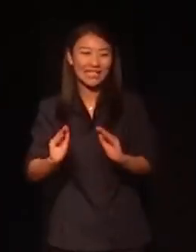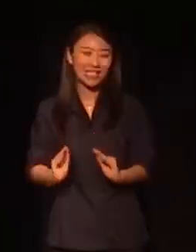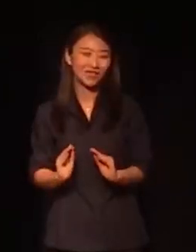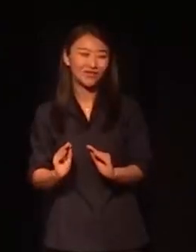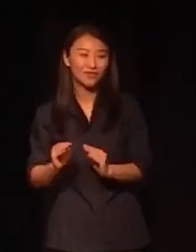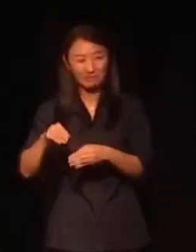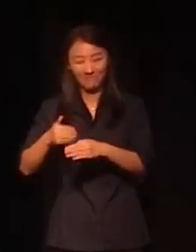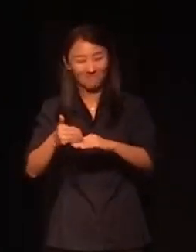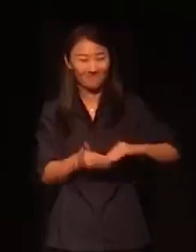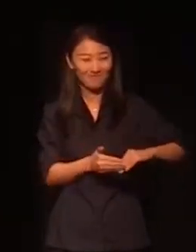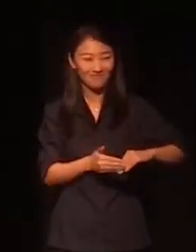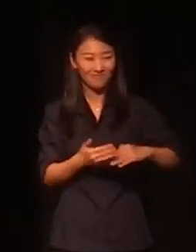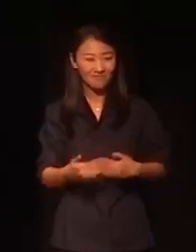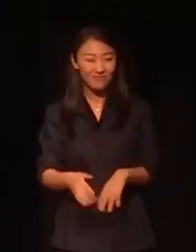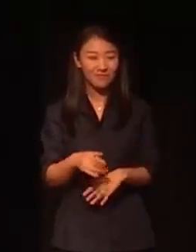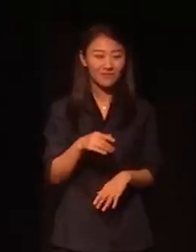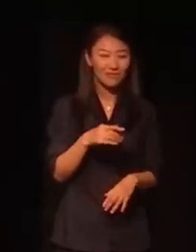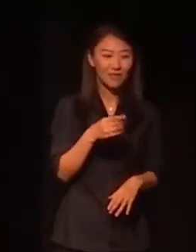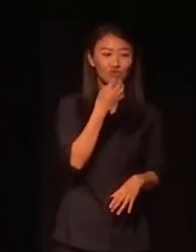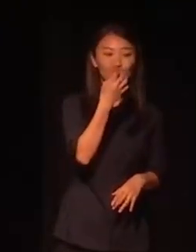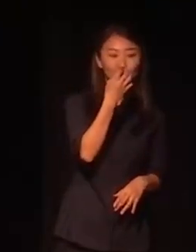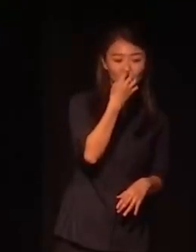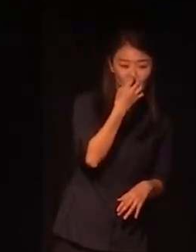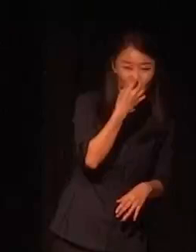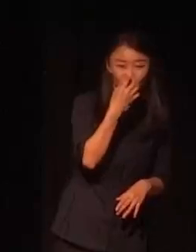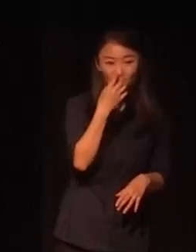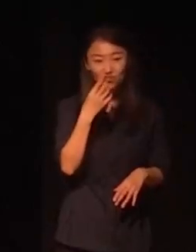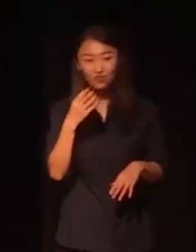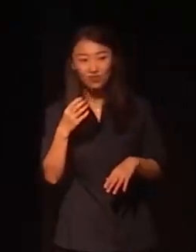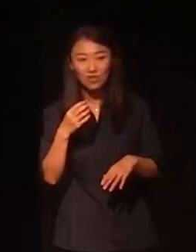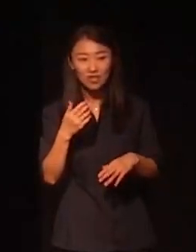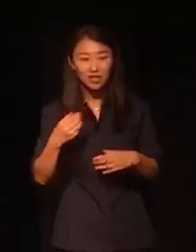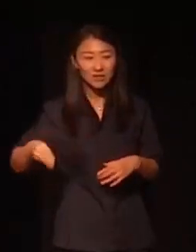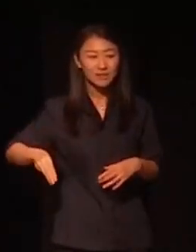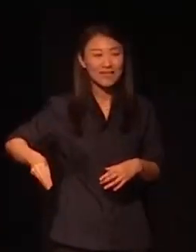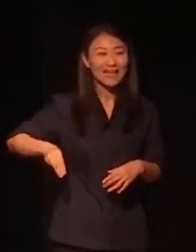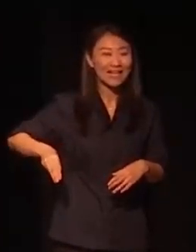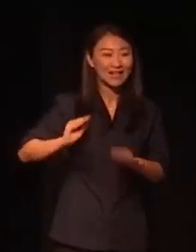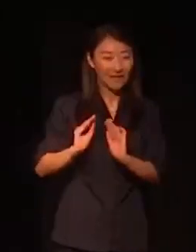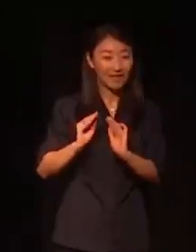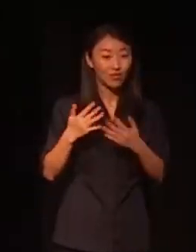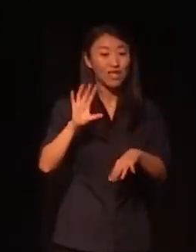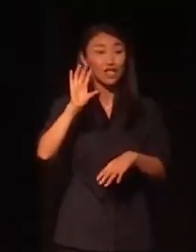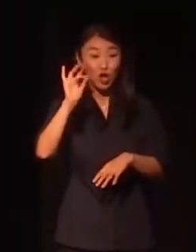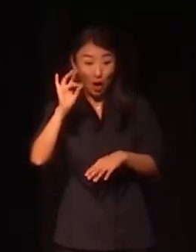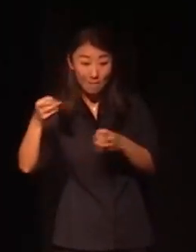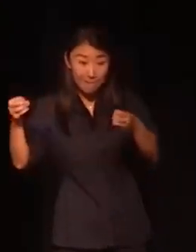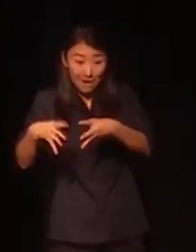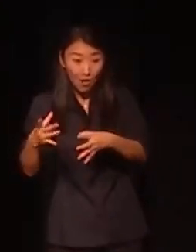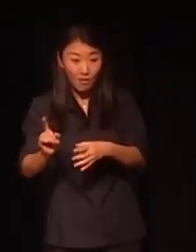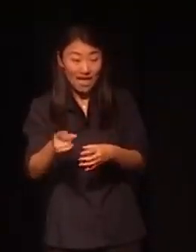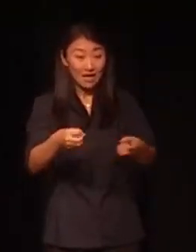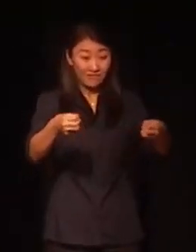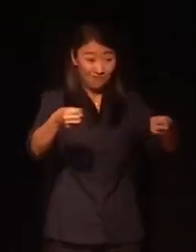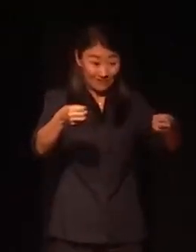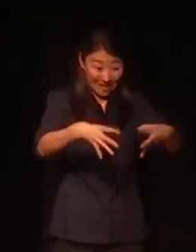be quick fry pig's kidney. Okay, jiang bao would be you put in some sauce in quick frying. You